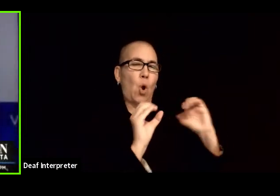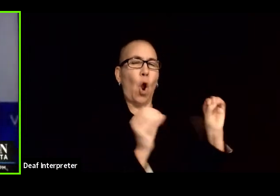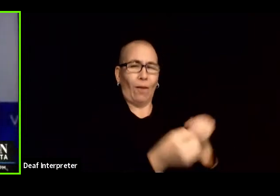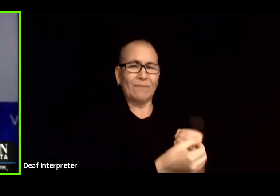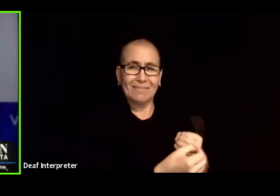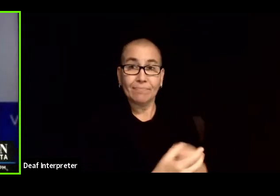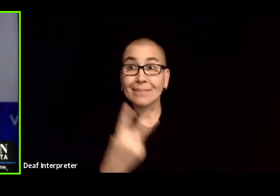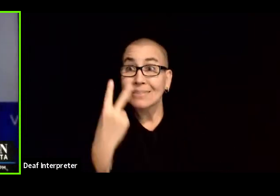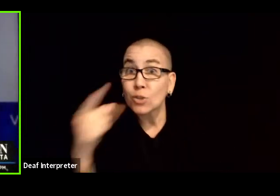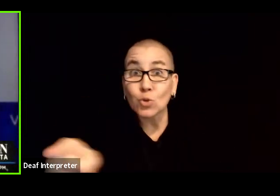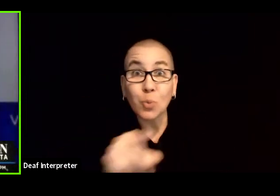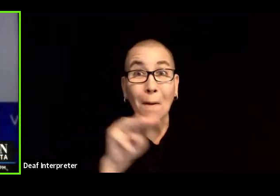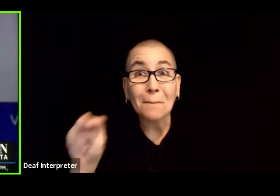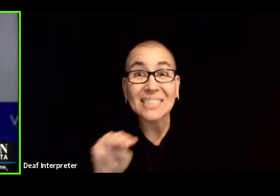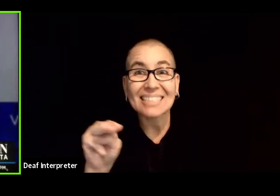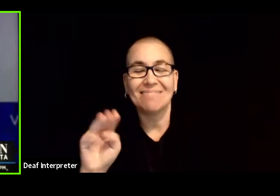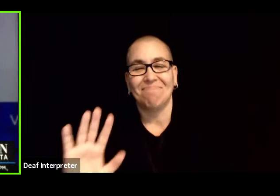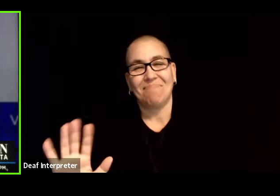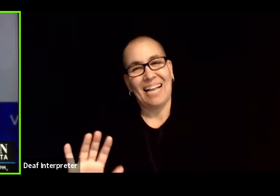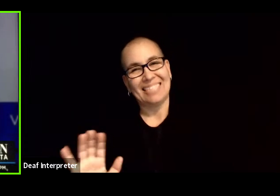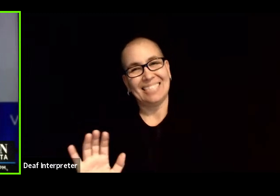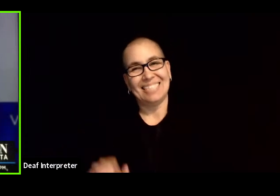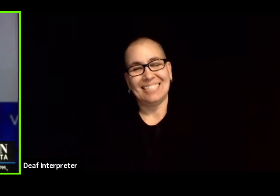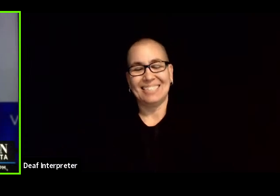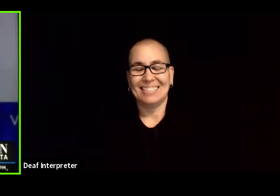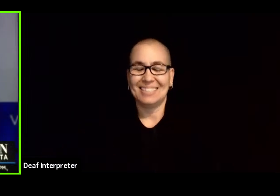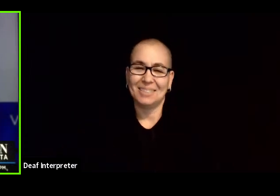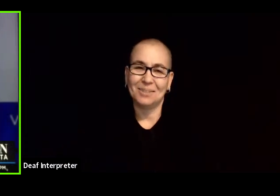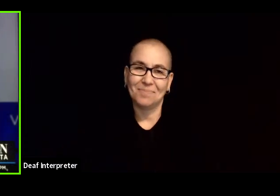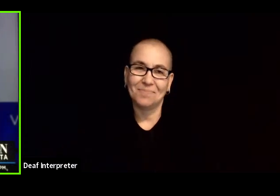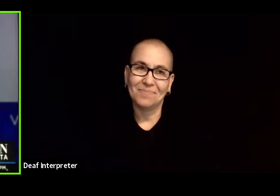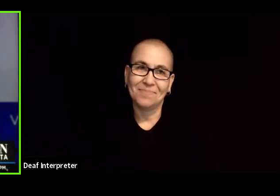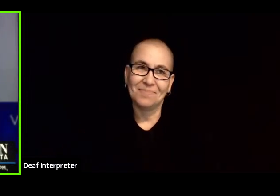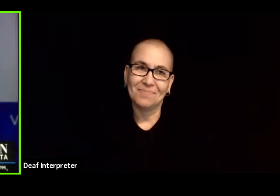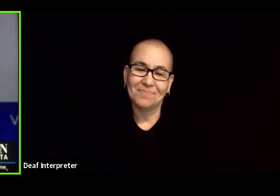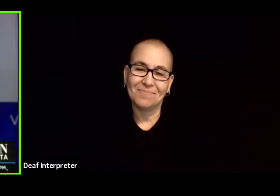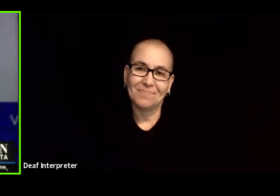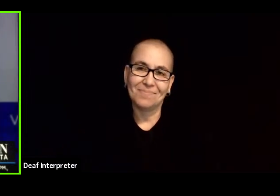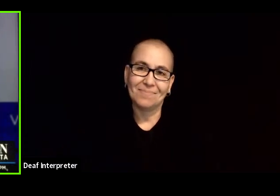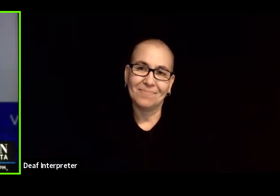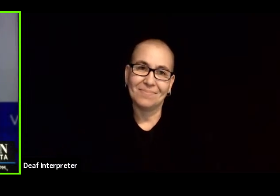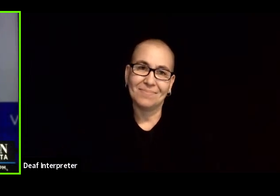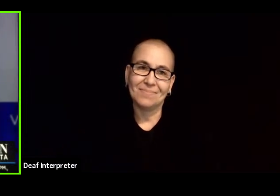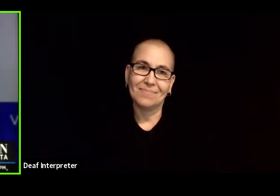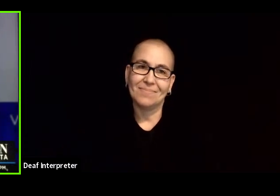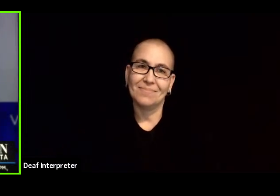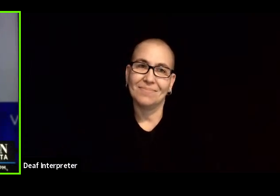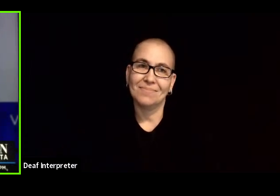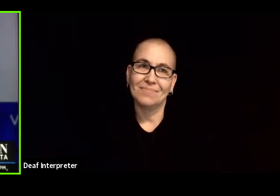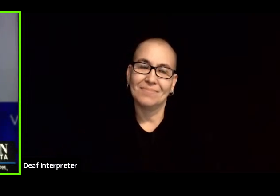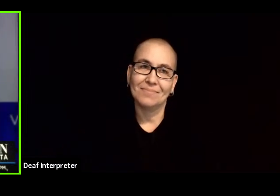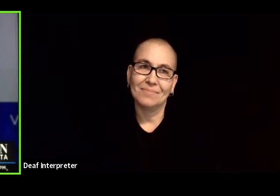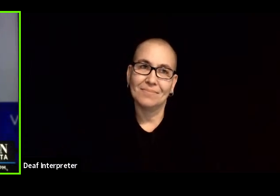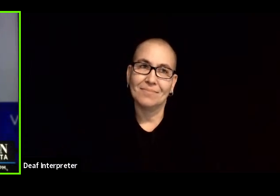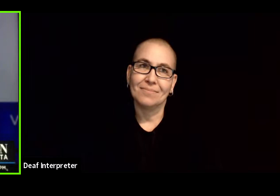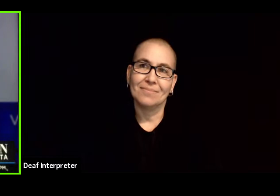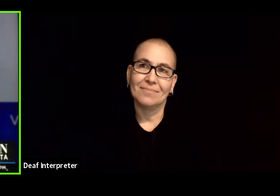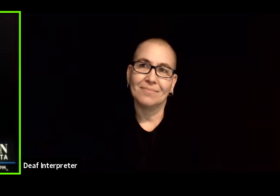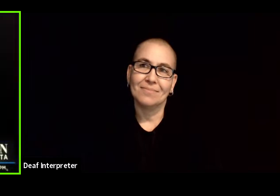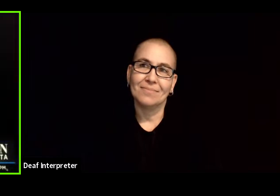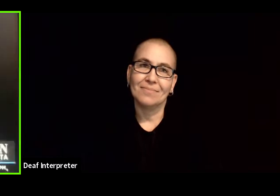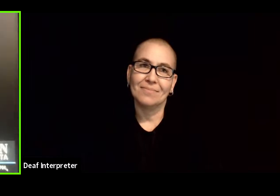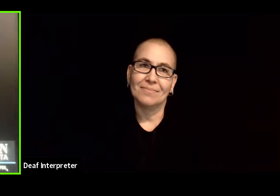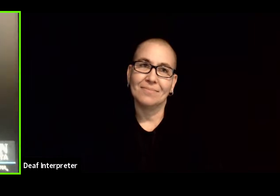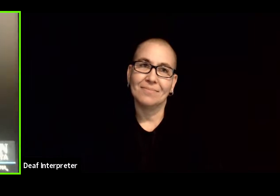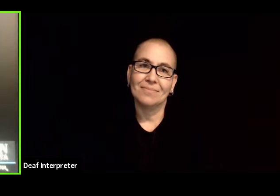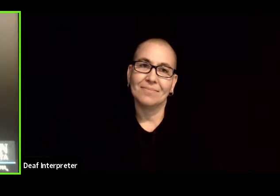That was state health leaders with the latest on the COVID-19 pandemic. We'll have more tonight on WCCO4 News at 5 and CBSN Minnesota.